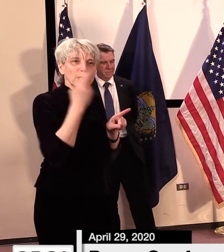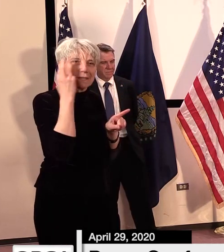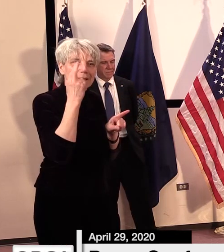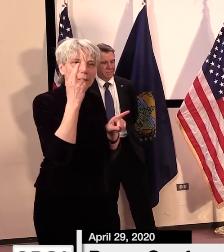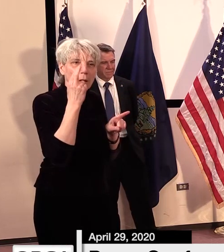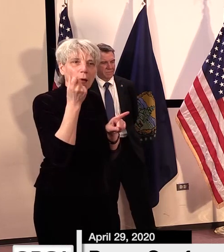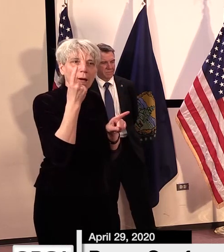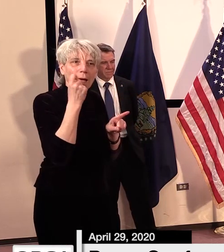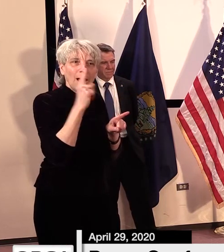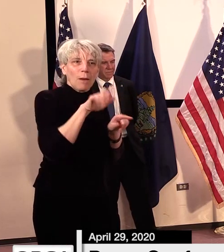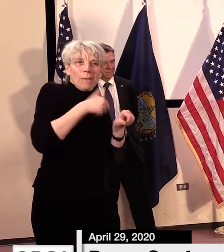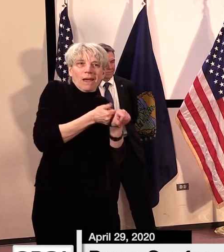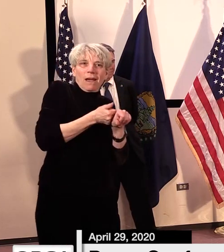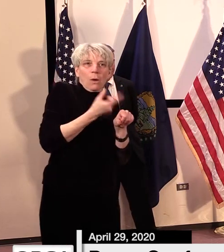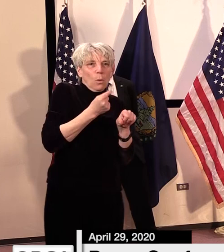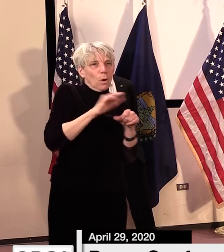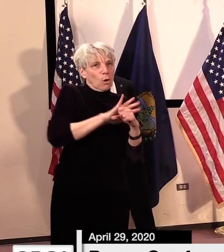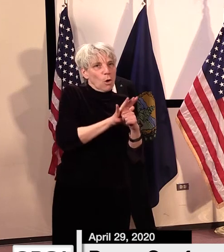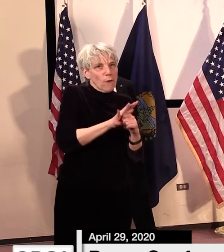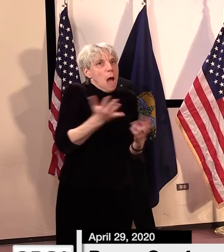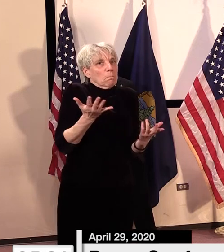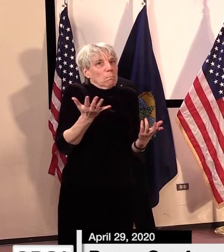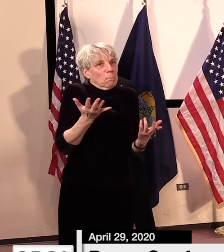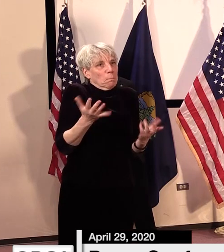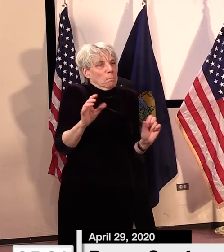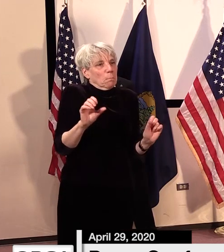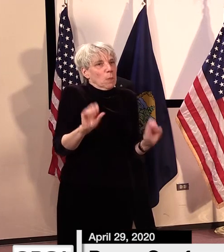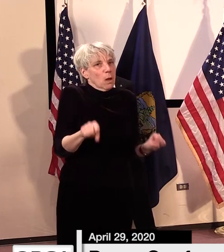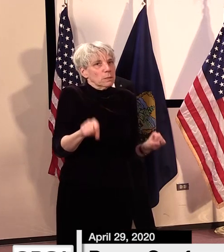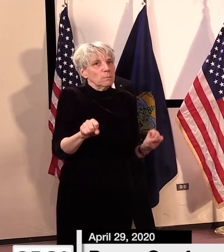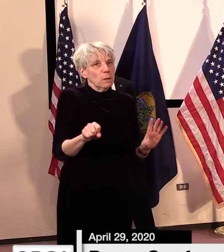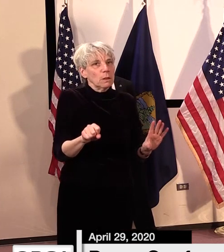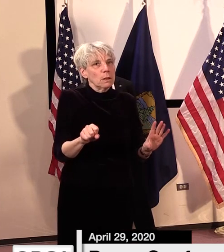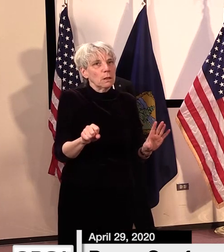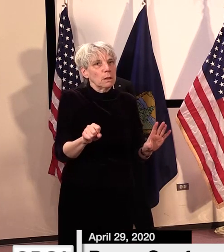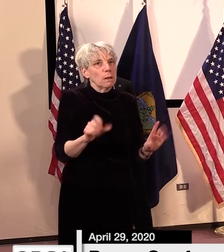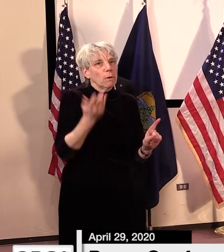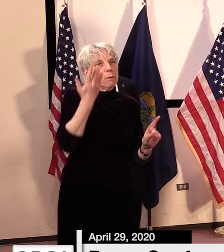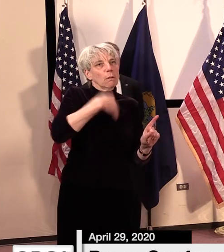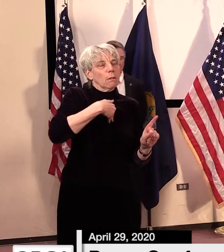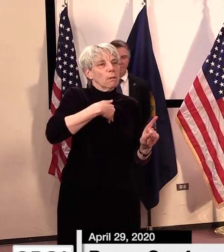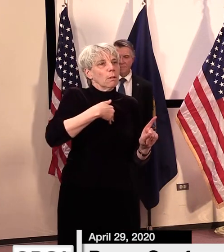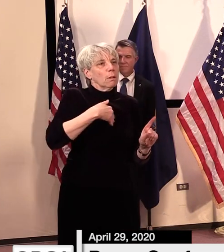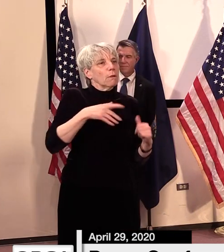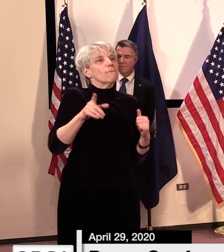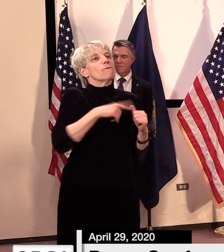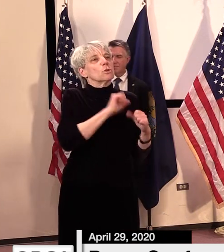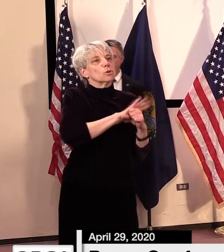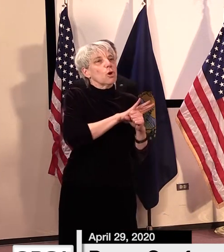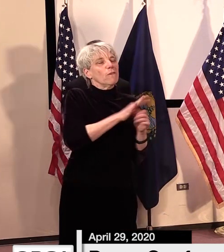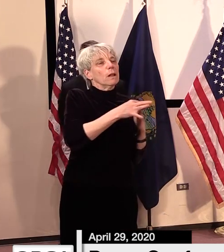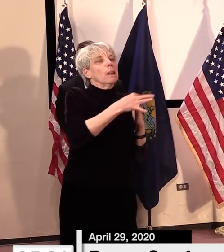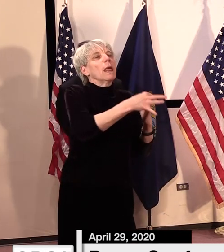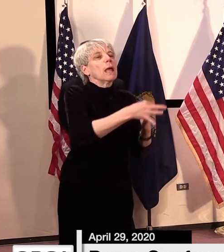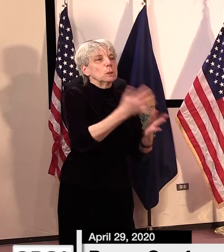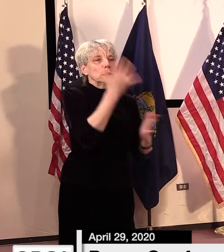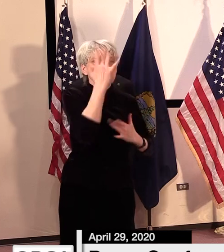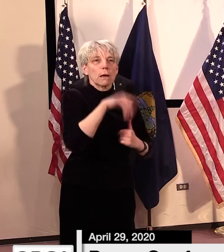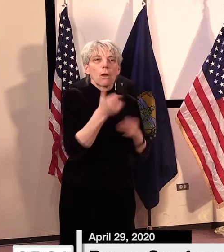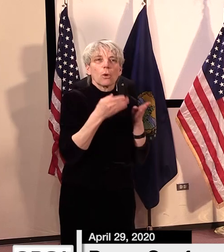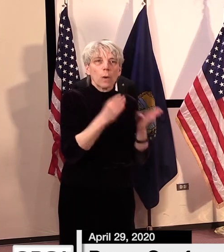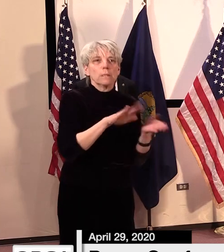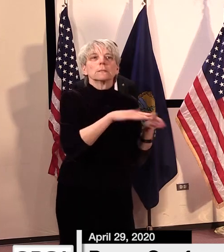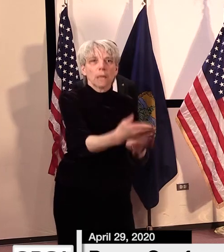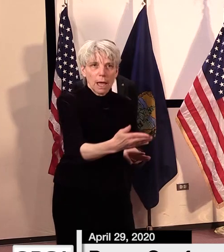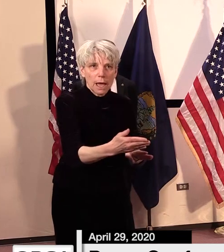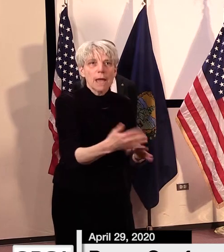time if they didn't have COVID? We're going to have to do a lot more investigation into that to really understand and give you the